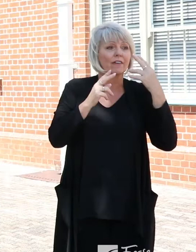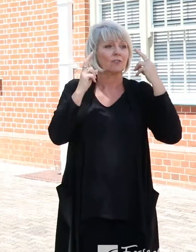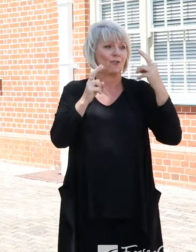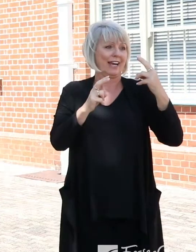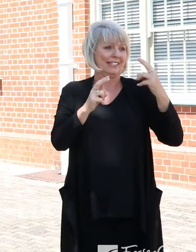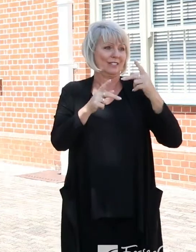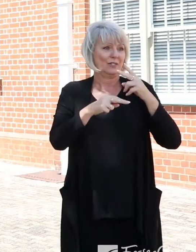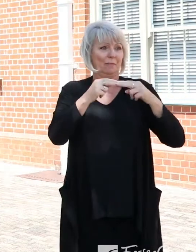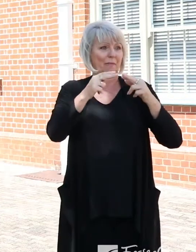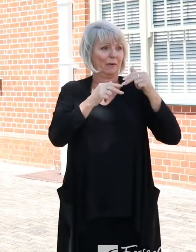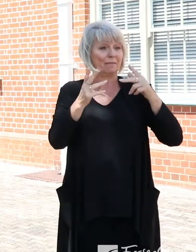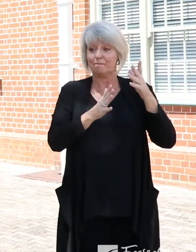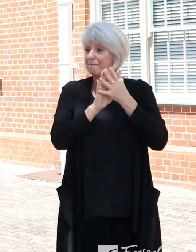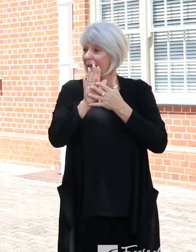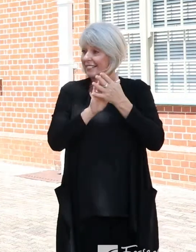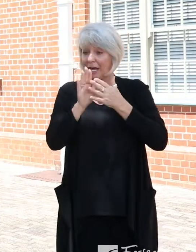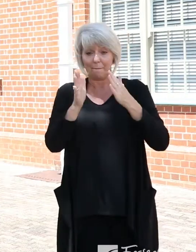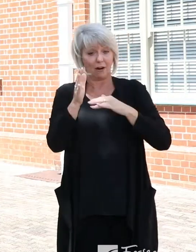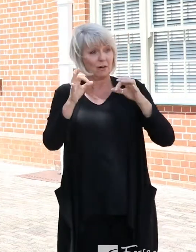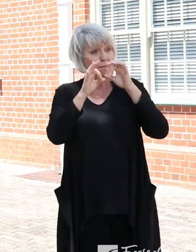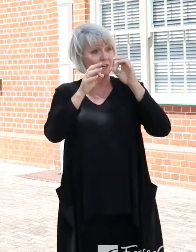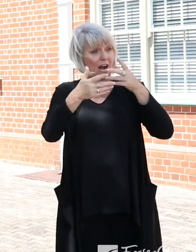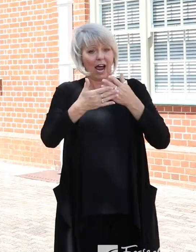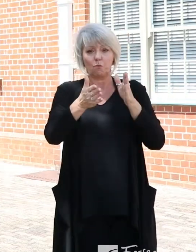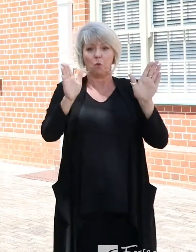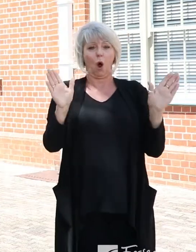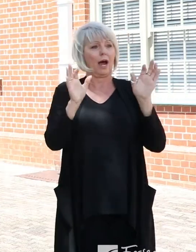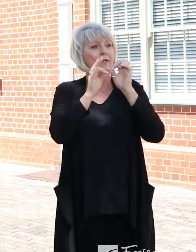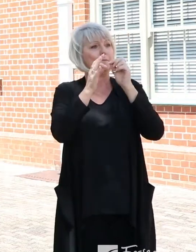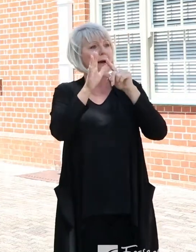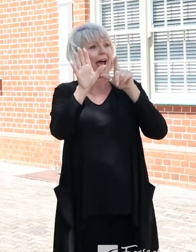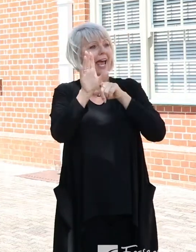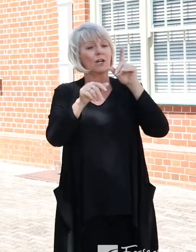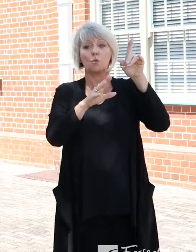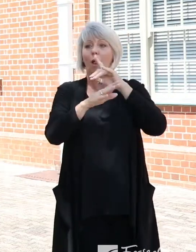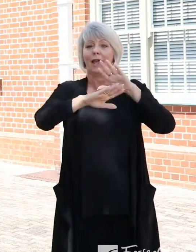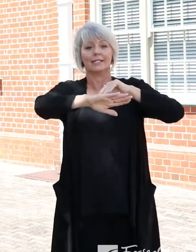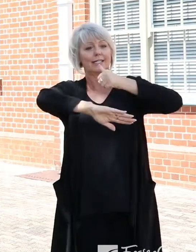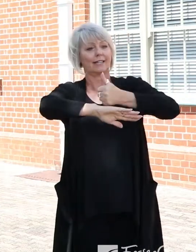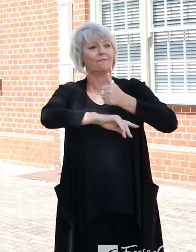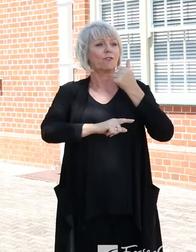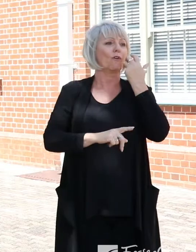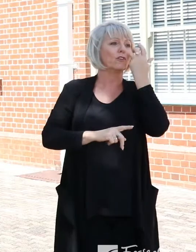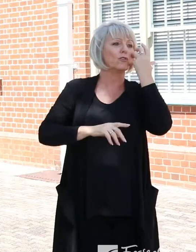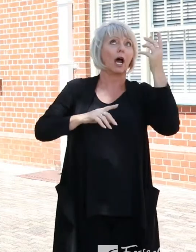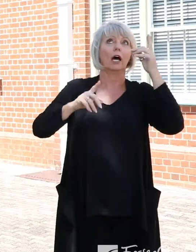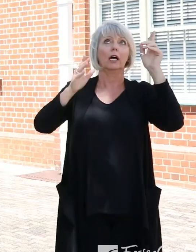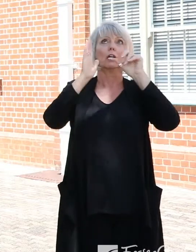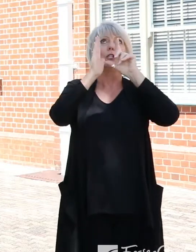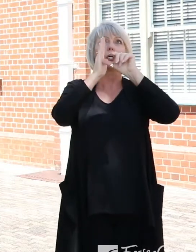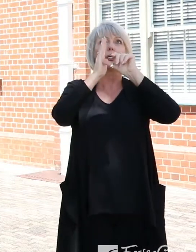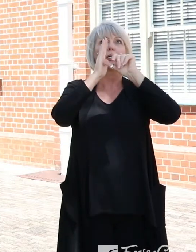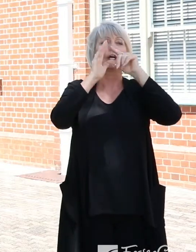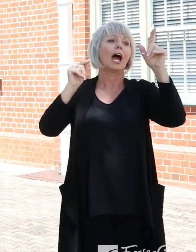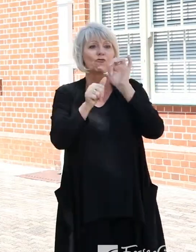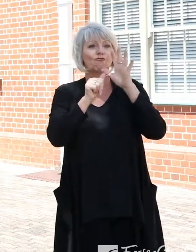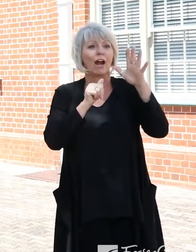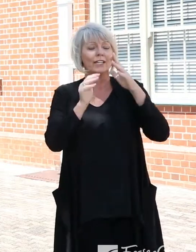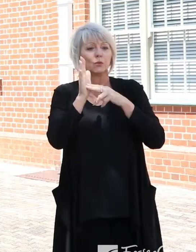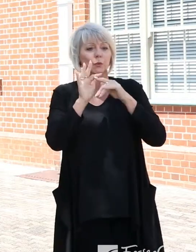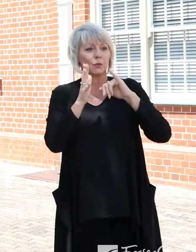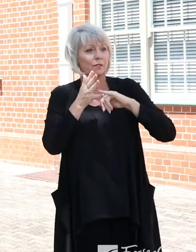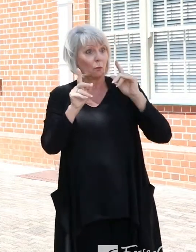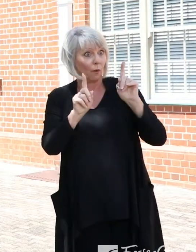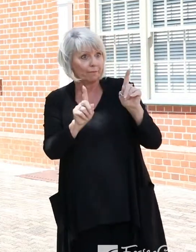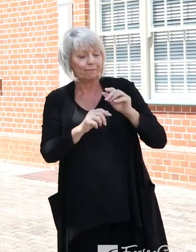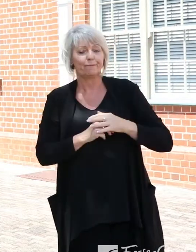up Maryborough and the entire Wide Bay region for the future. See, great news for Maryborough. This